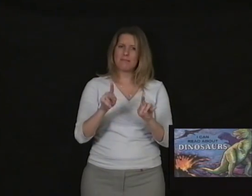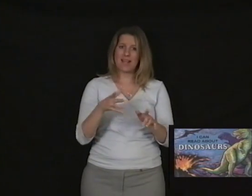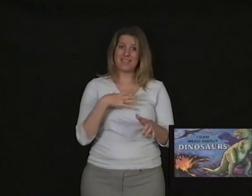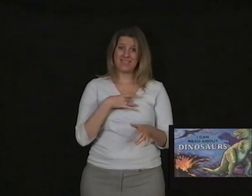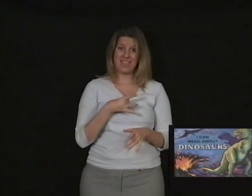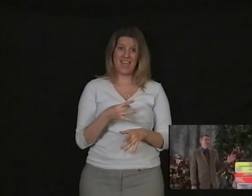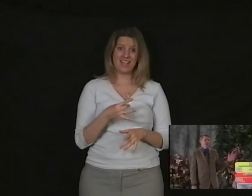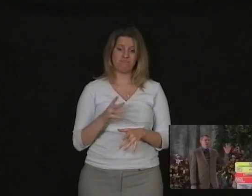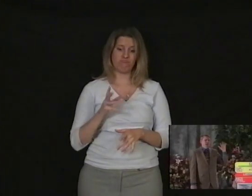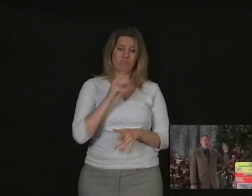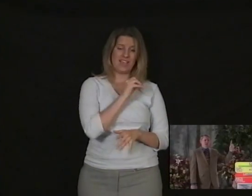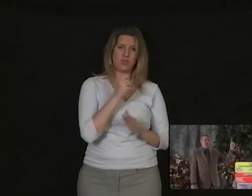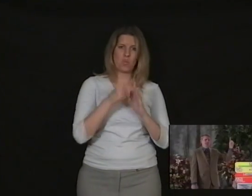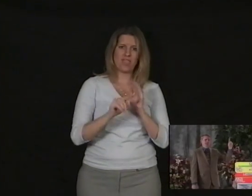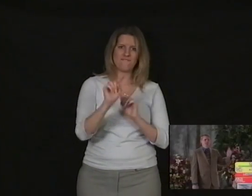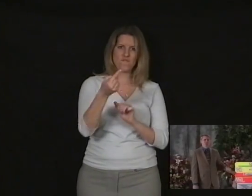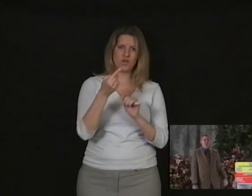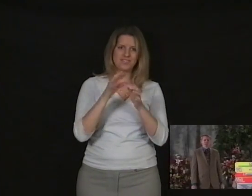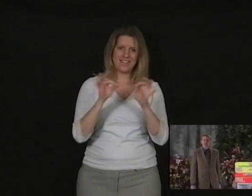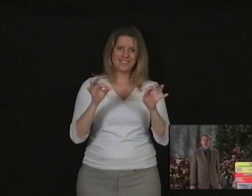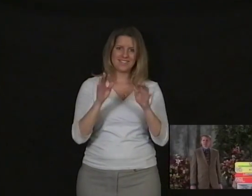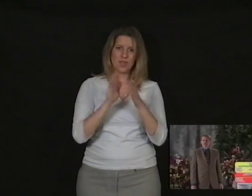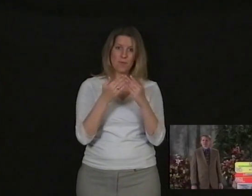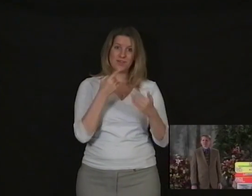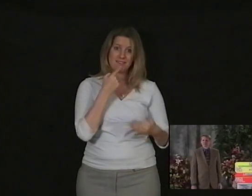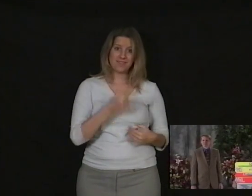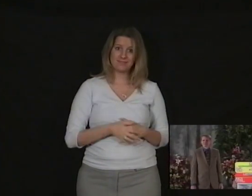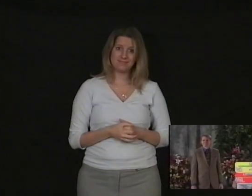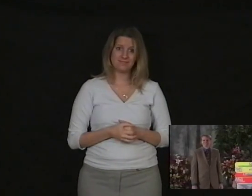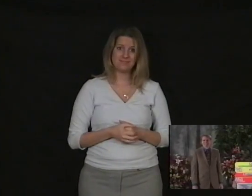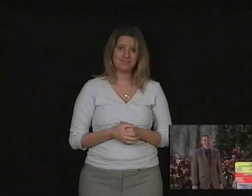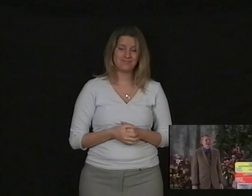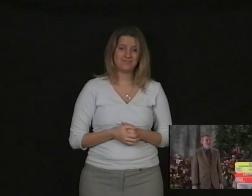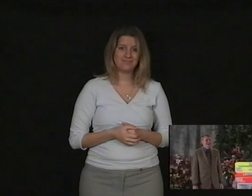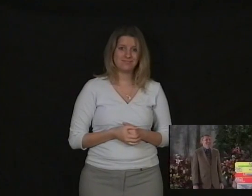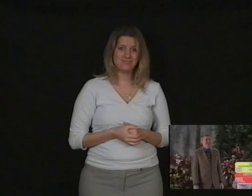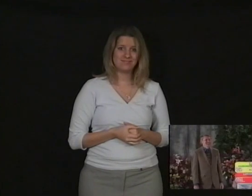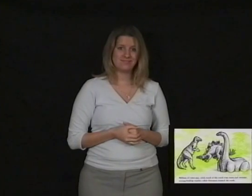to just take a wild guess at what the first sentence in the book says?